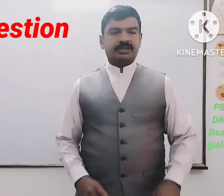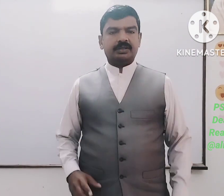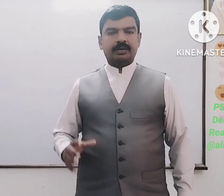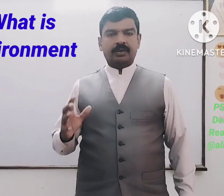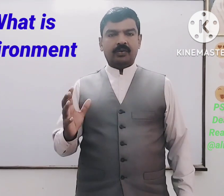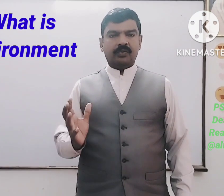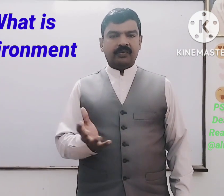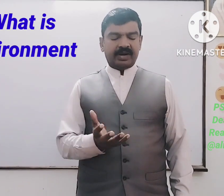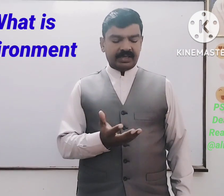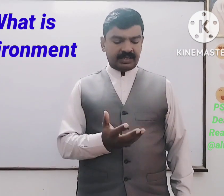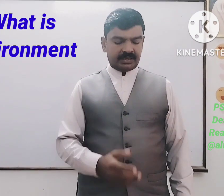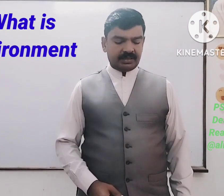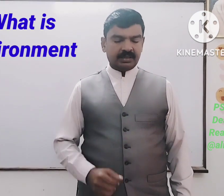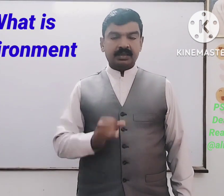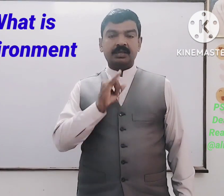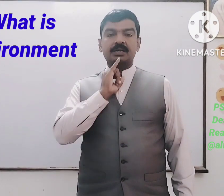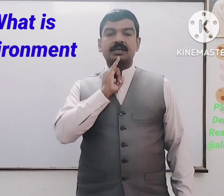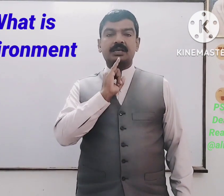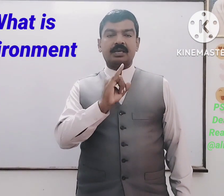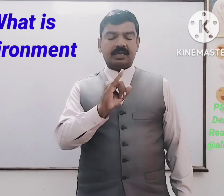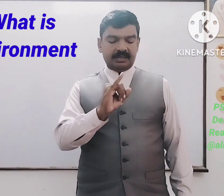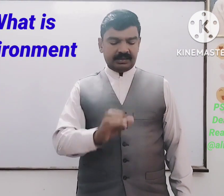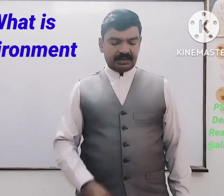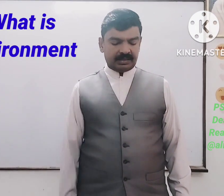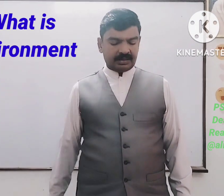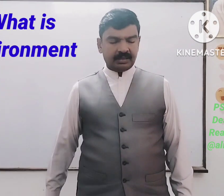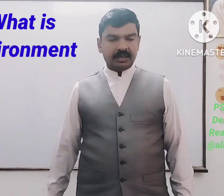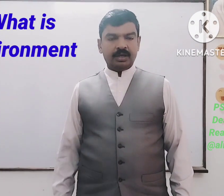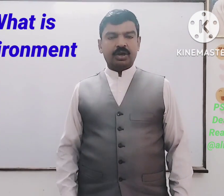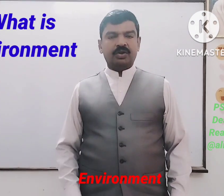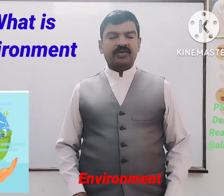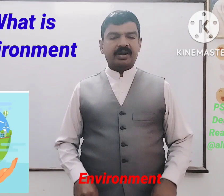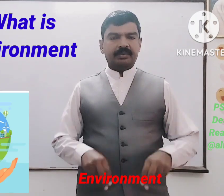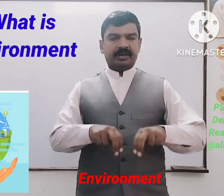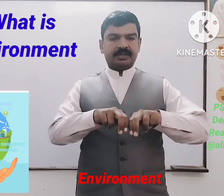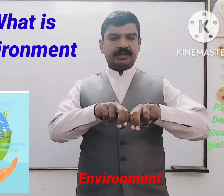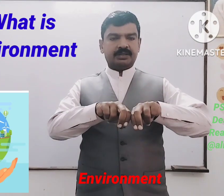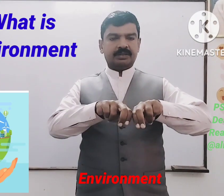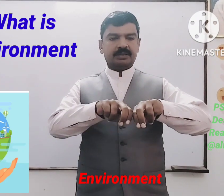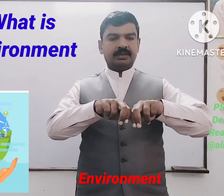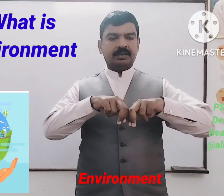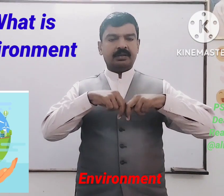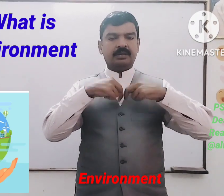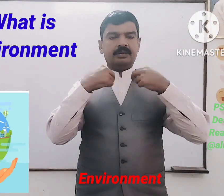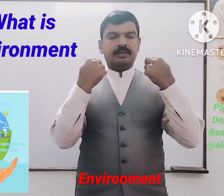Questions. What is environment?